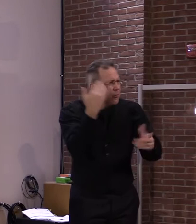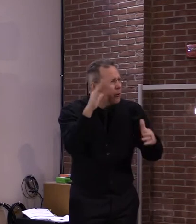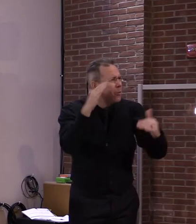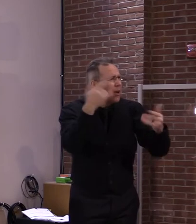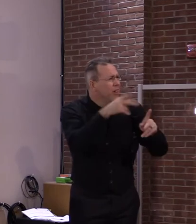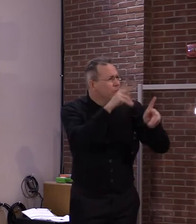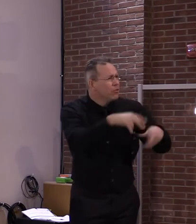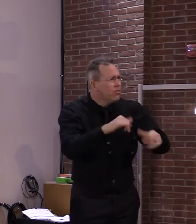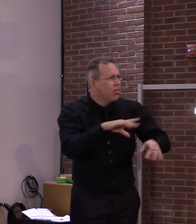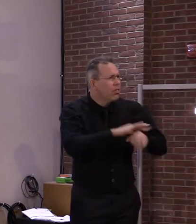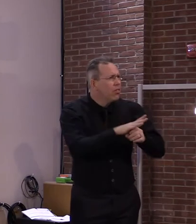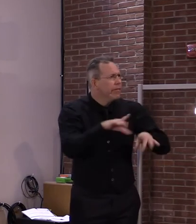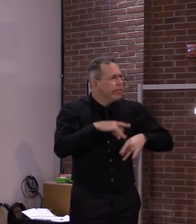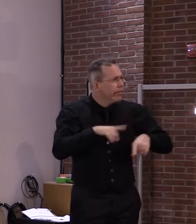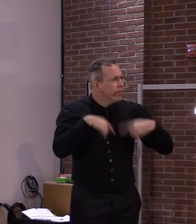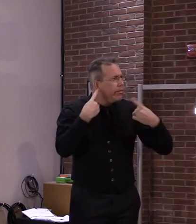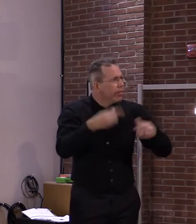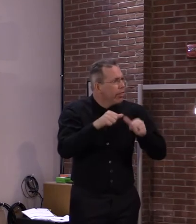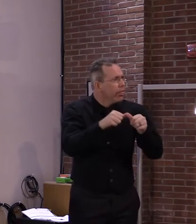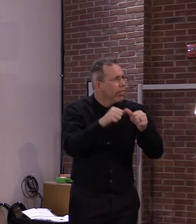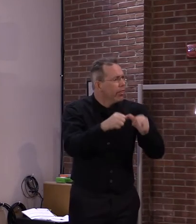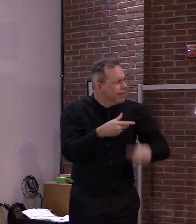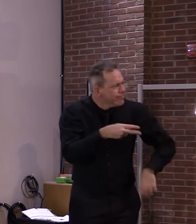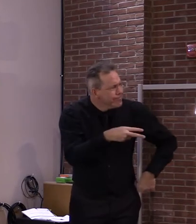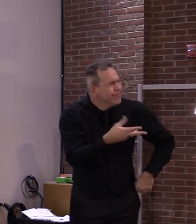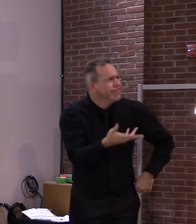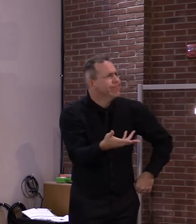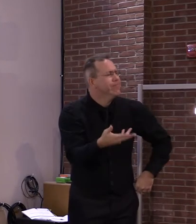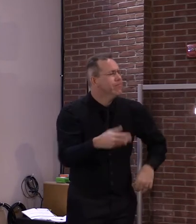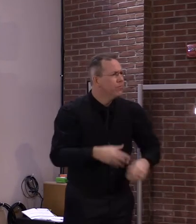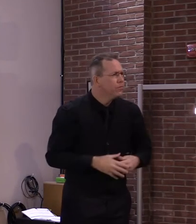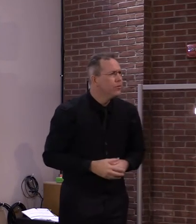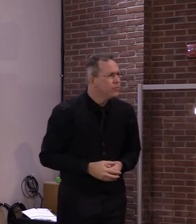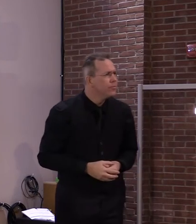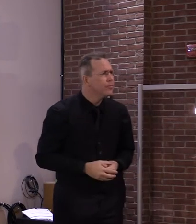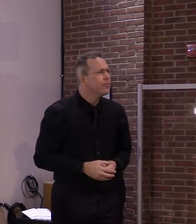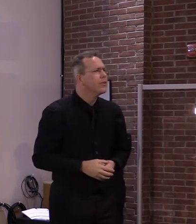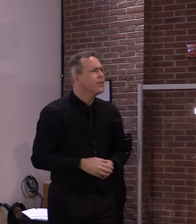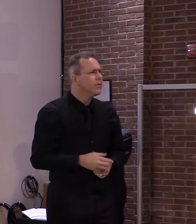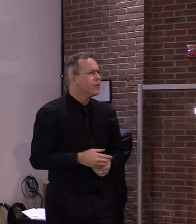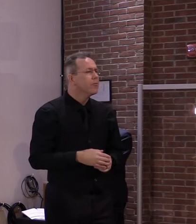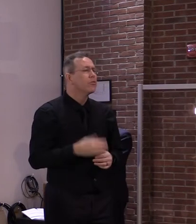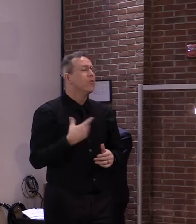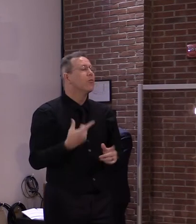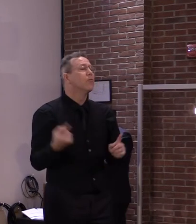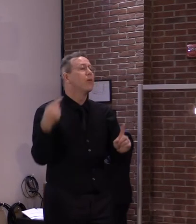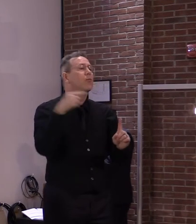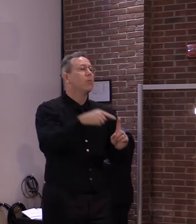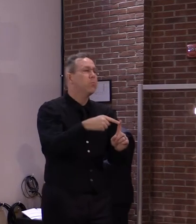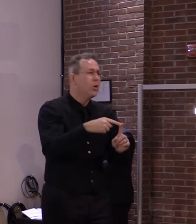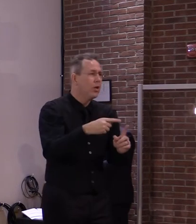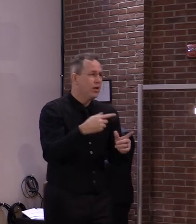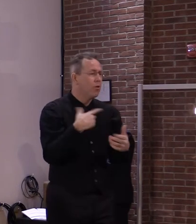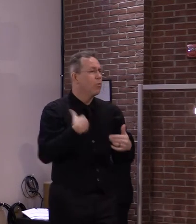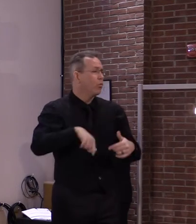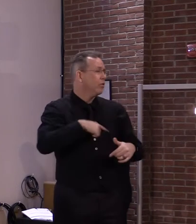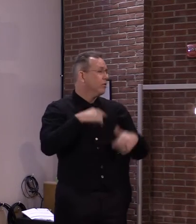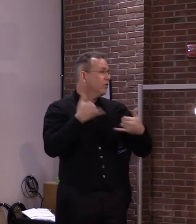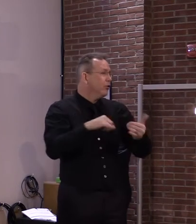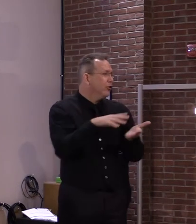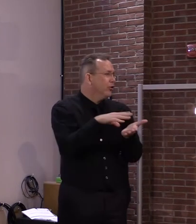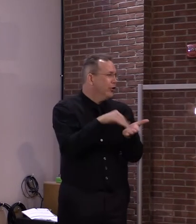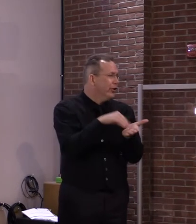know the major note of uh take away here is that this is an evolving situation